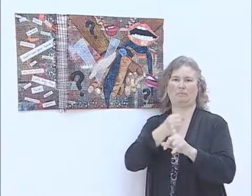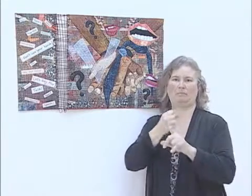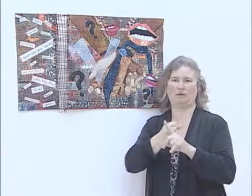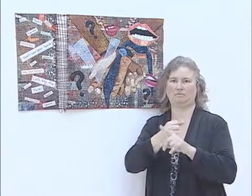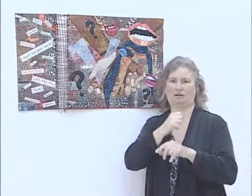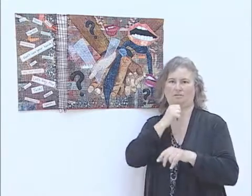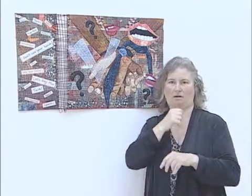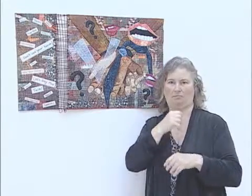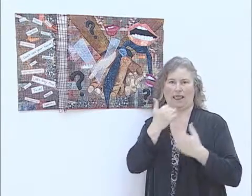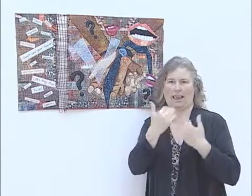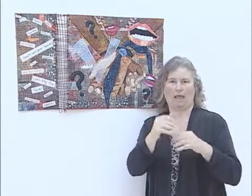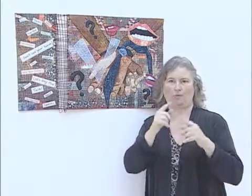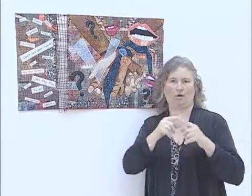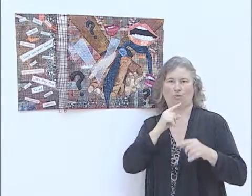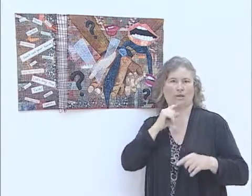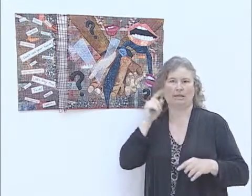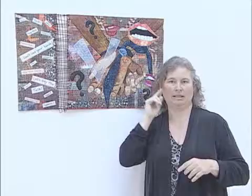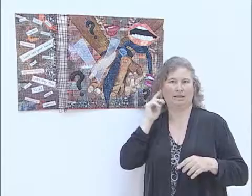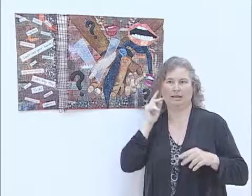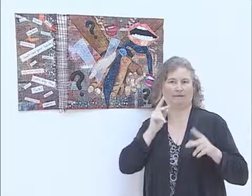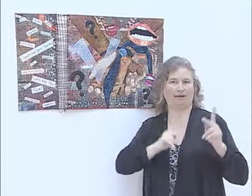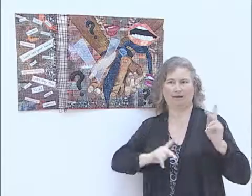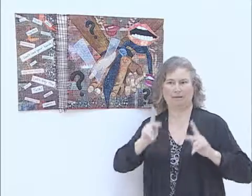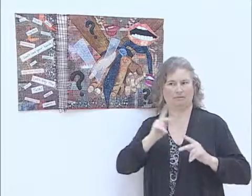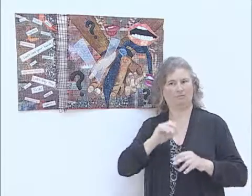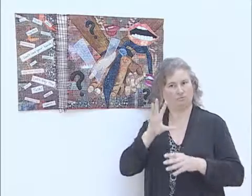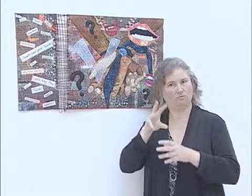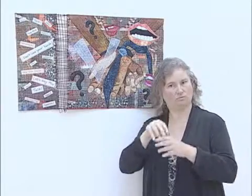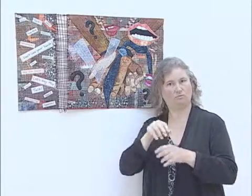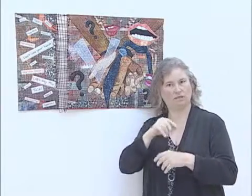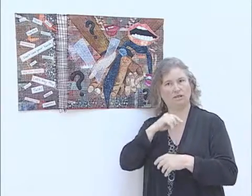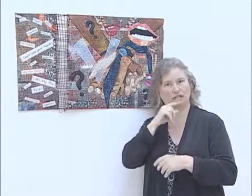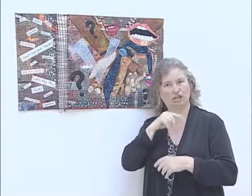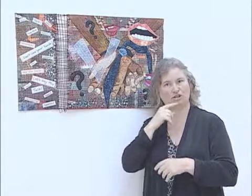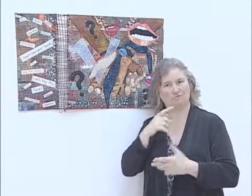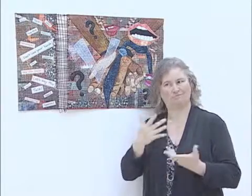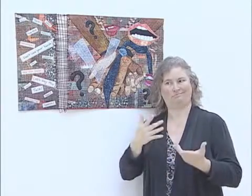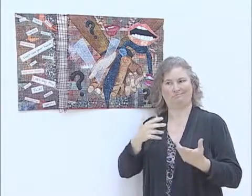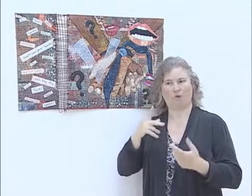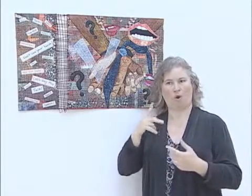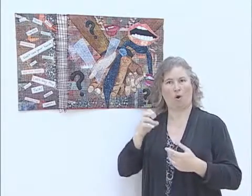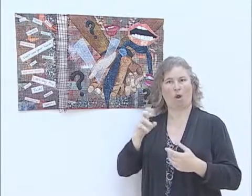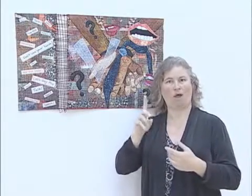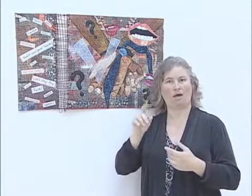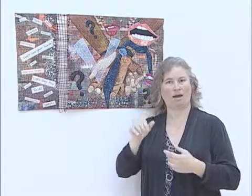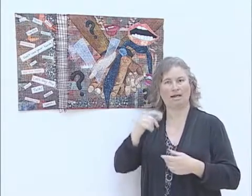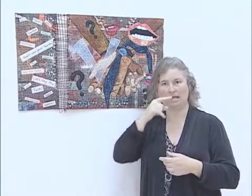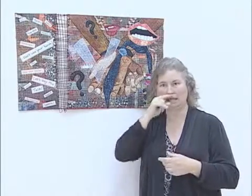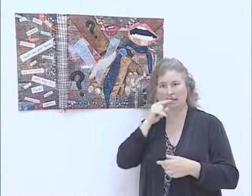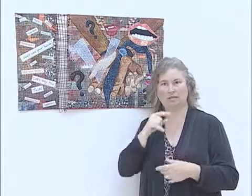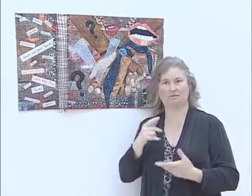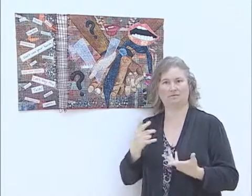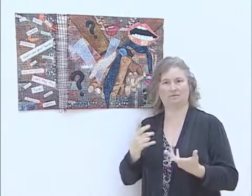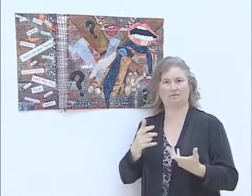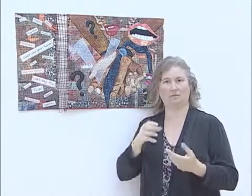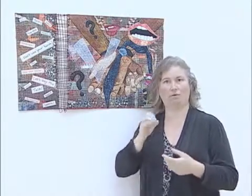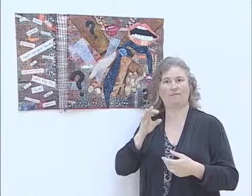powerful. What an impact it had. So this kind of oppression isn't limited just to deaf people. Hearing people can experience it too, especially